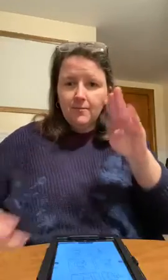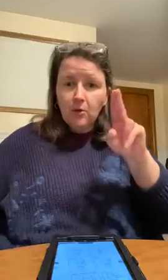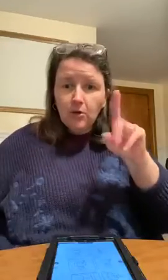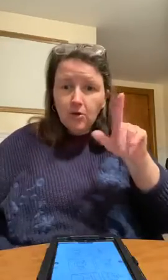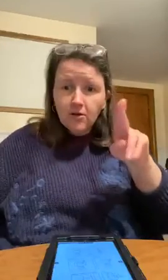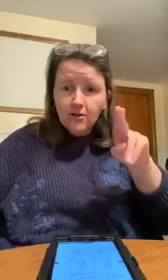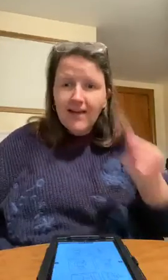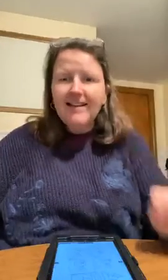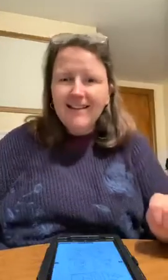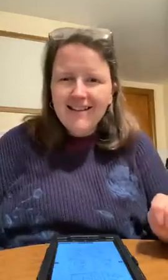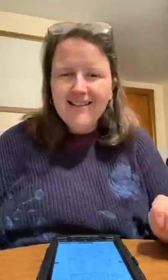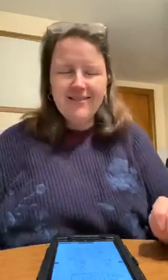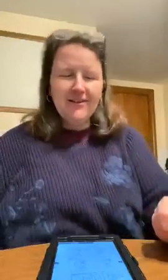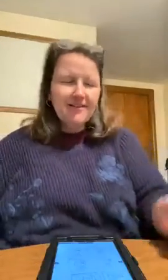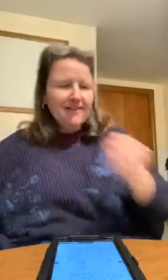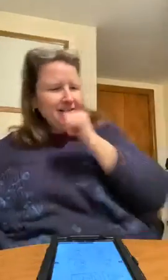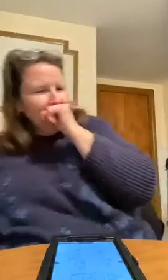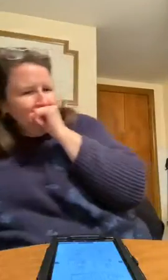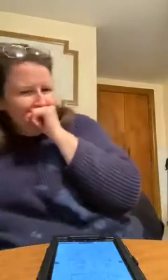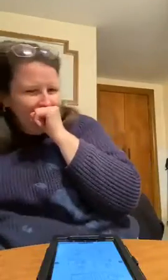Bueller. Sorry.